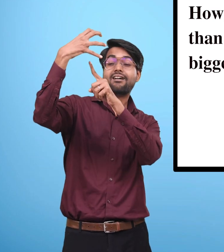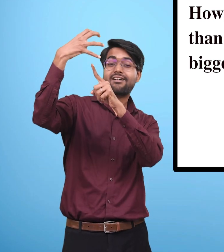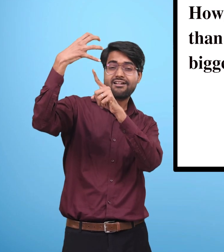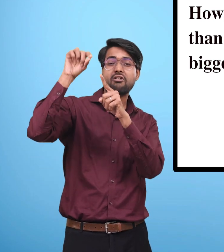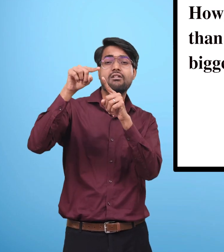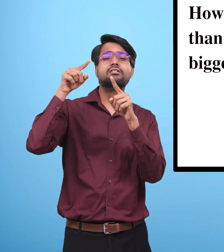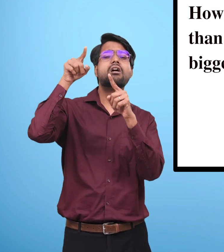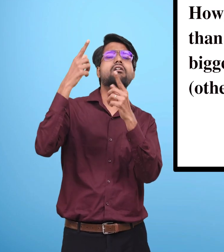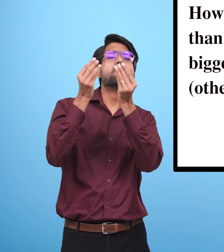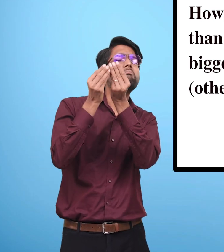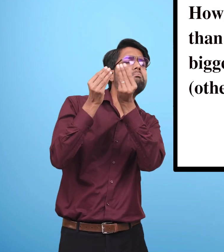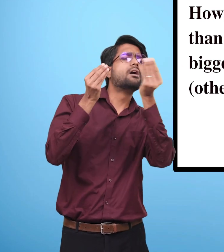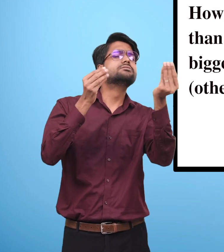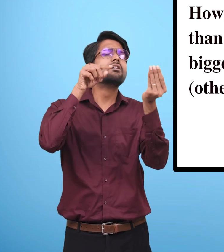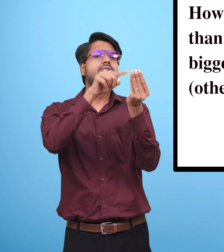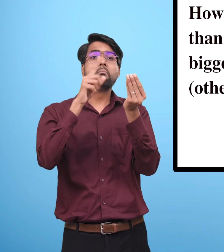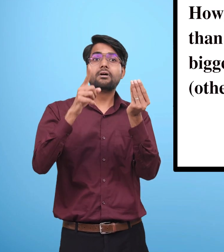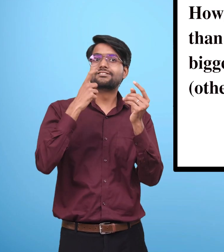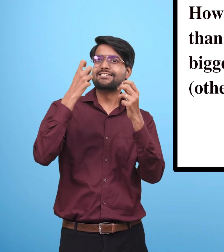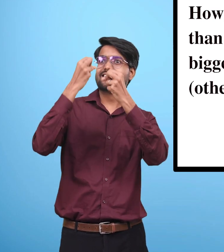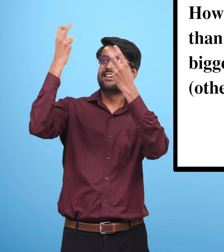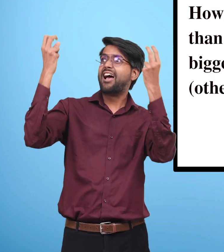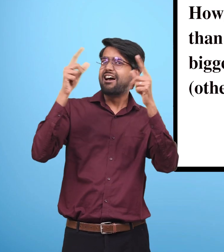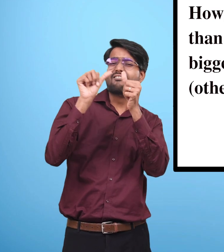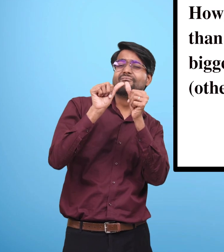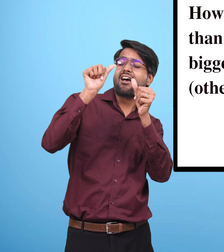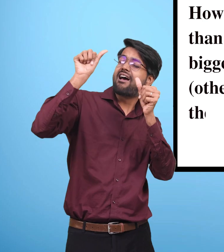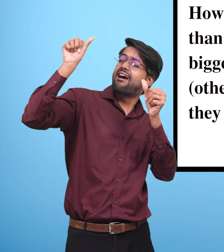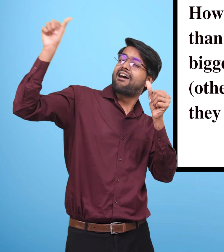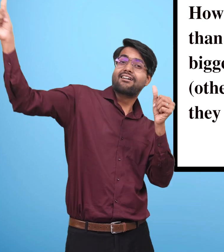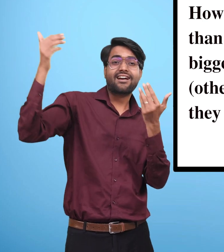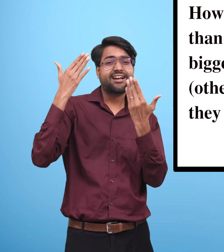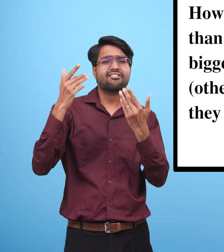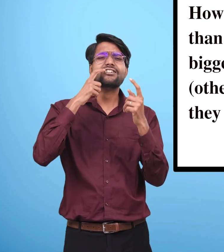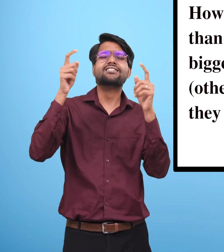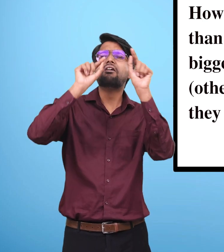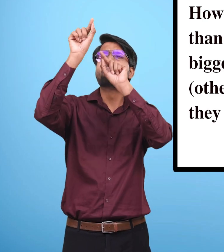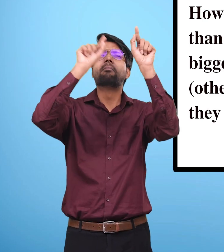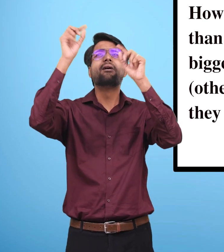As the stars other than the sun are much farther away, they appear like points,